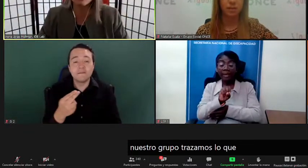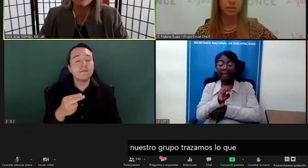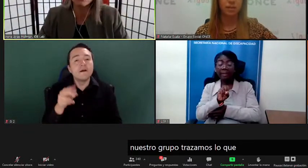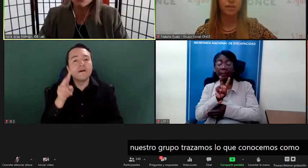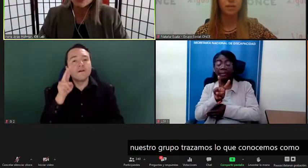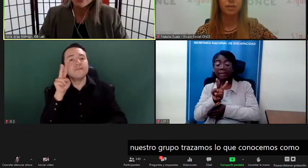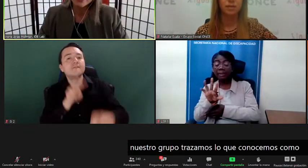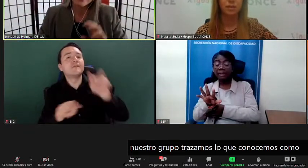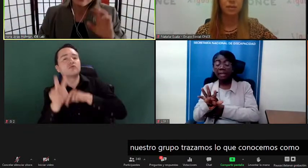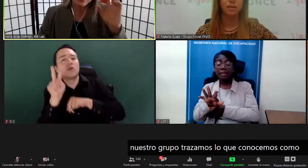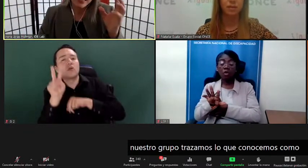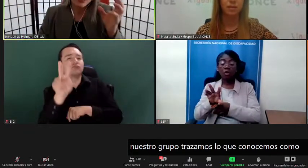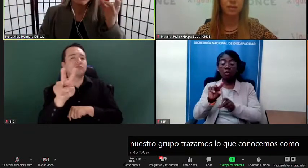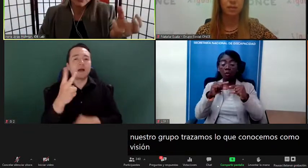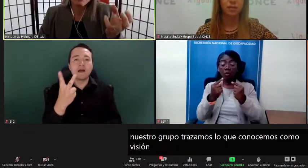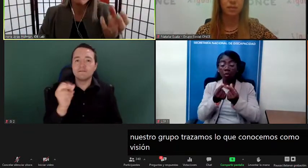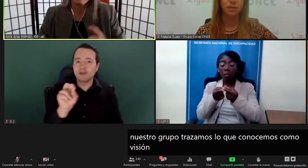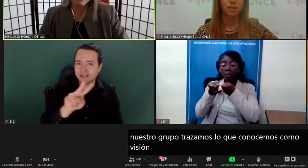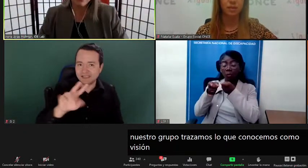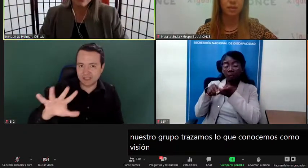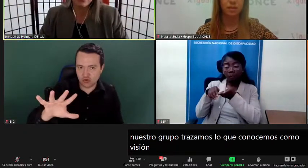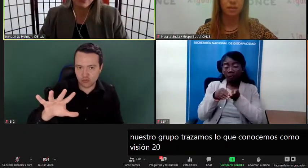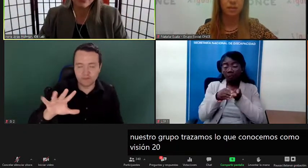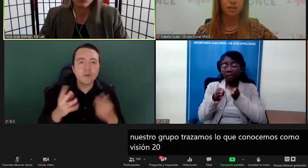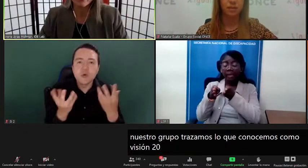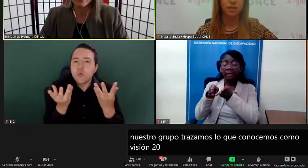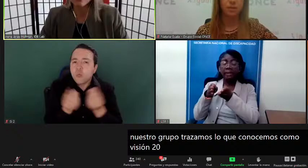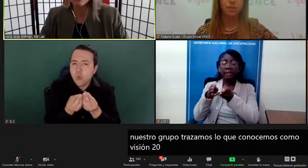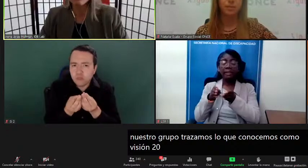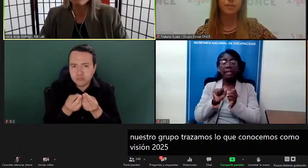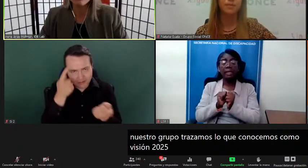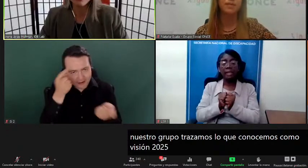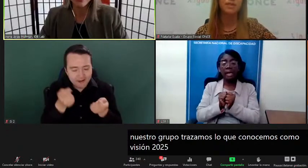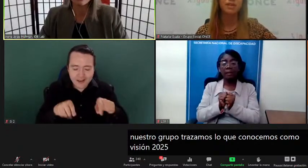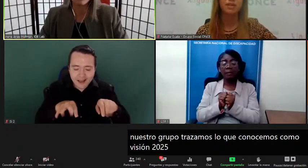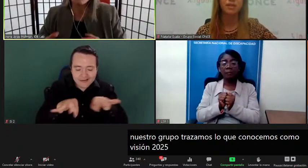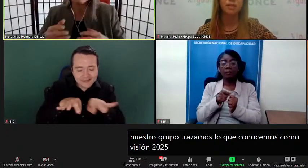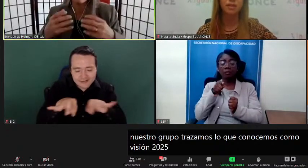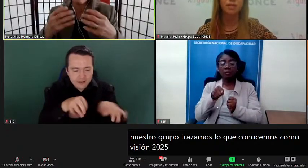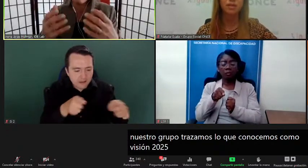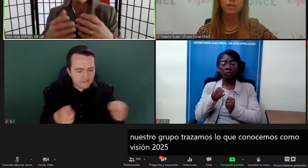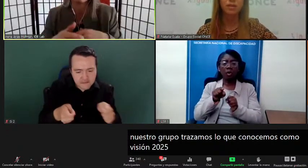2025 vision as a group strategy here and here